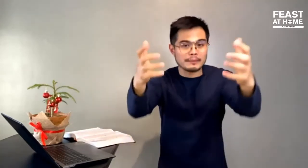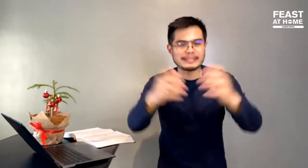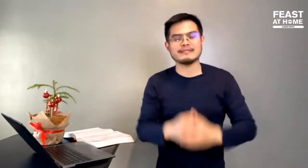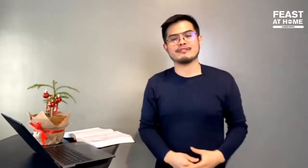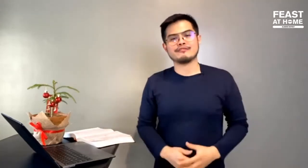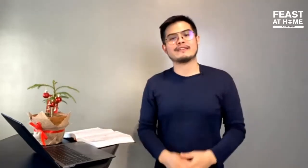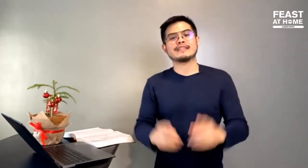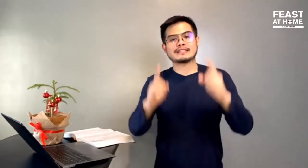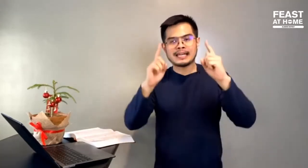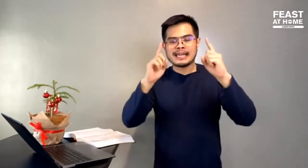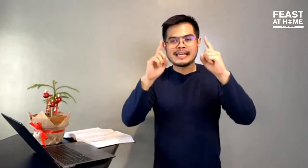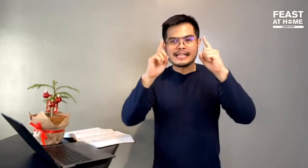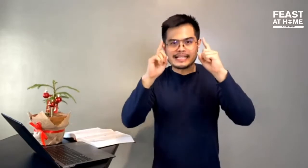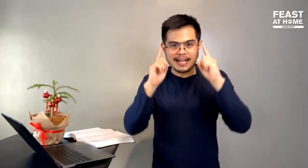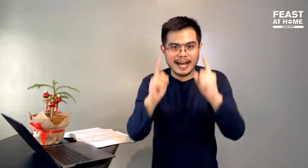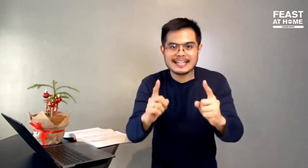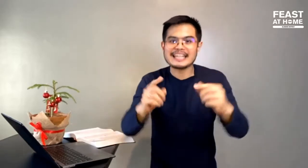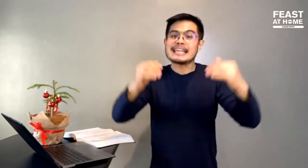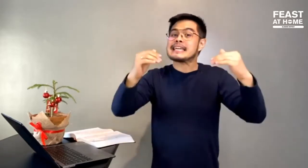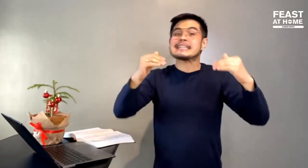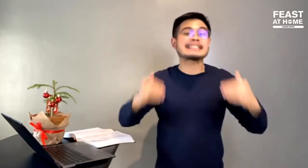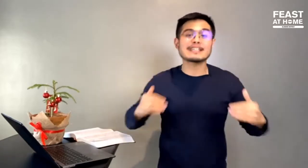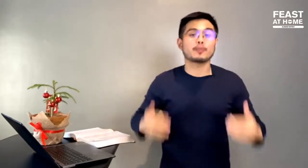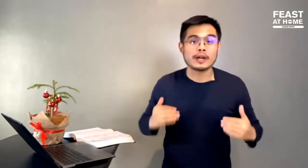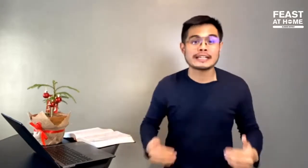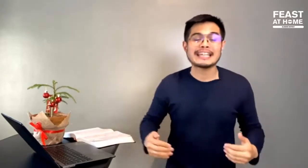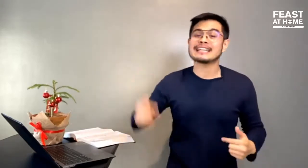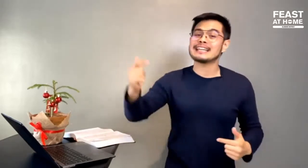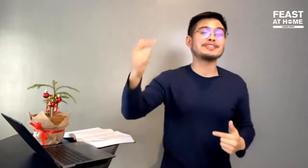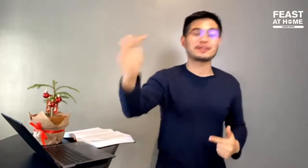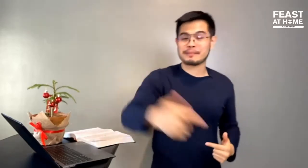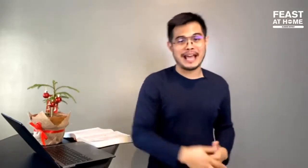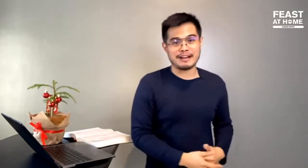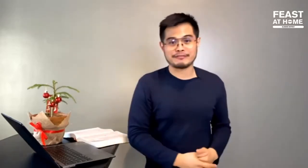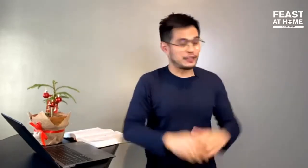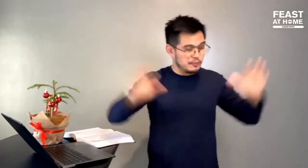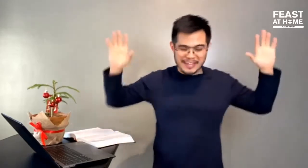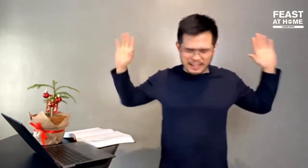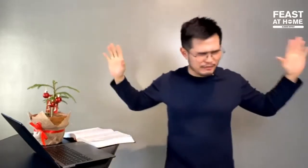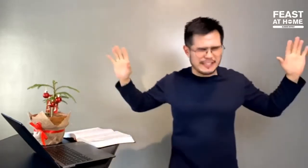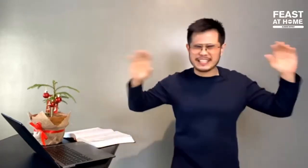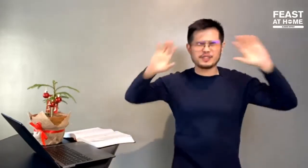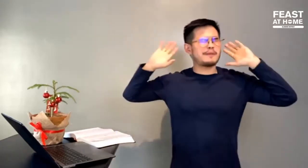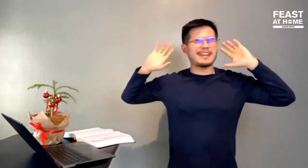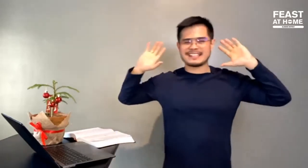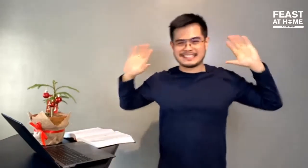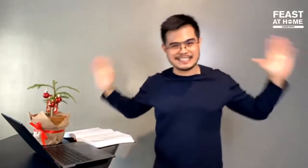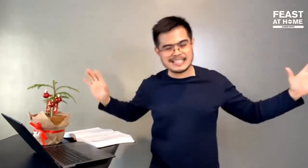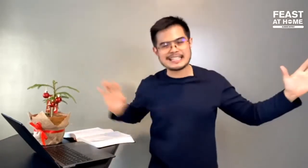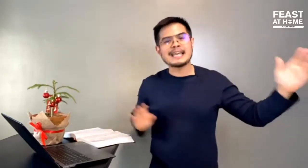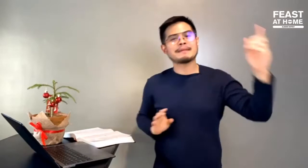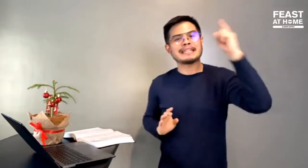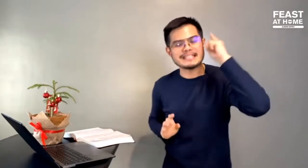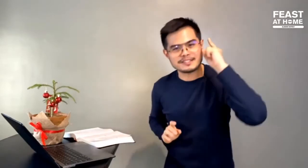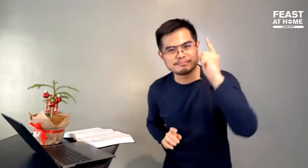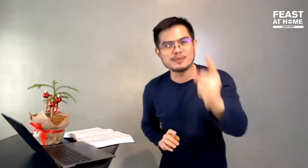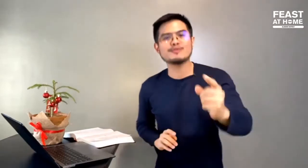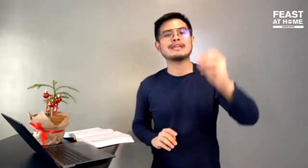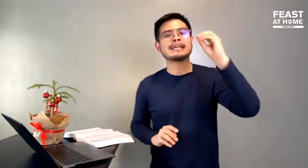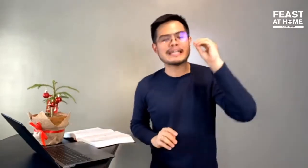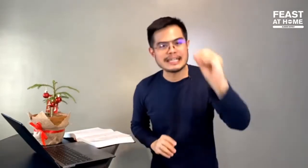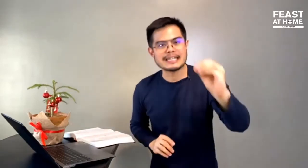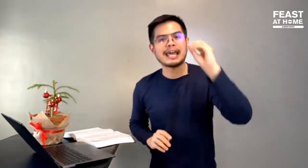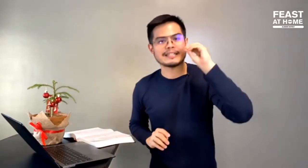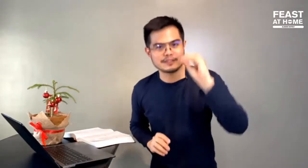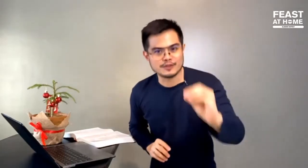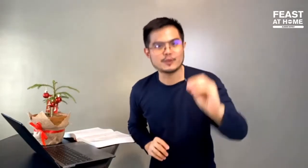faith. We've got to believe in faith that God is still working in your behalf, that you may not feel it, you may not see it, that He is